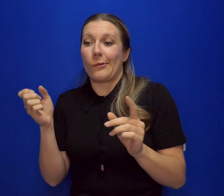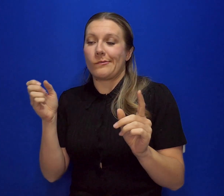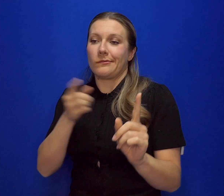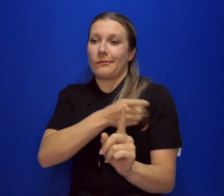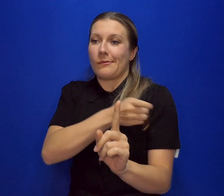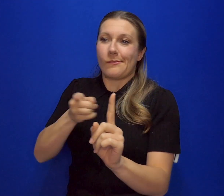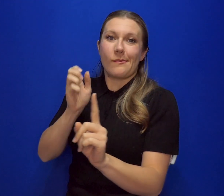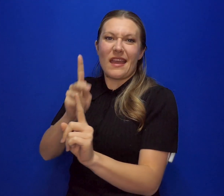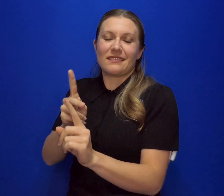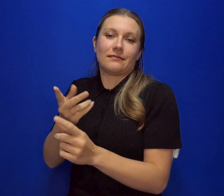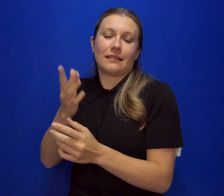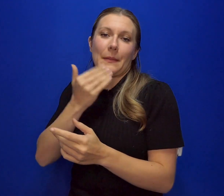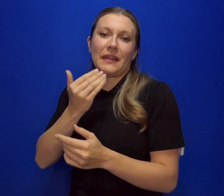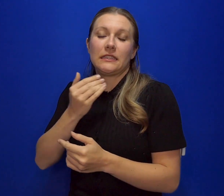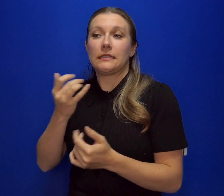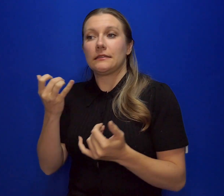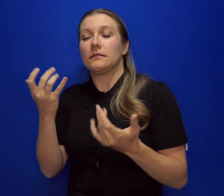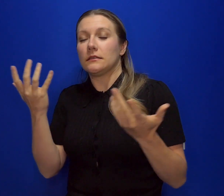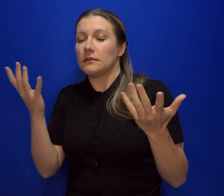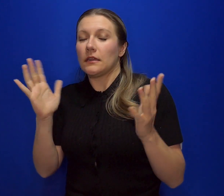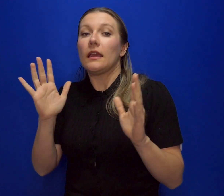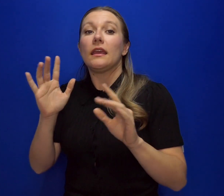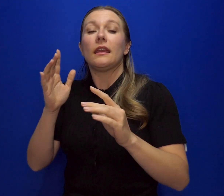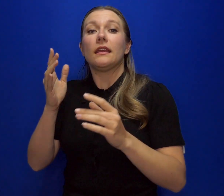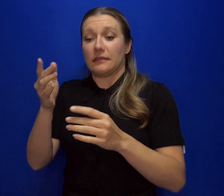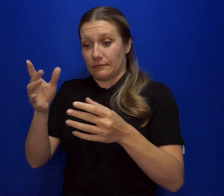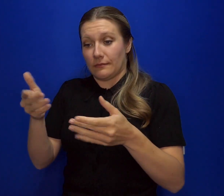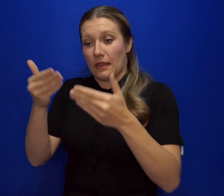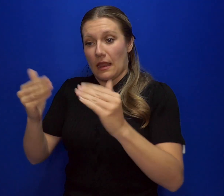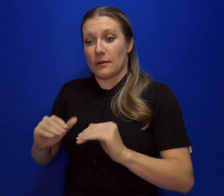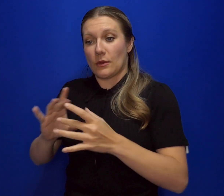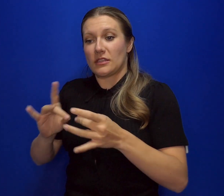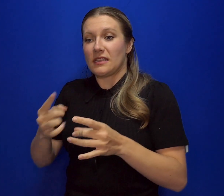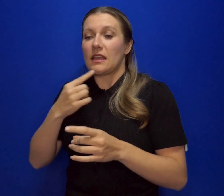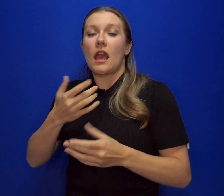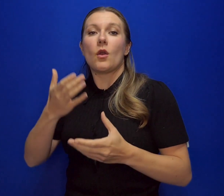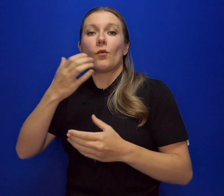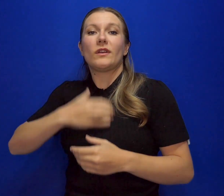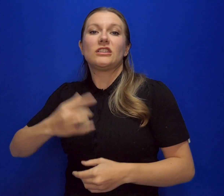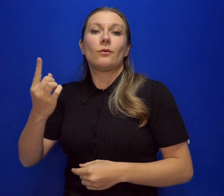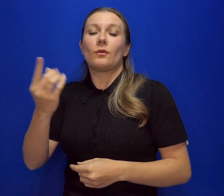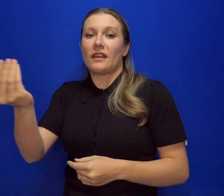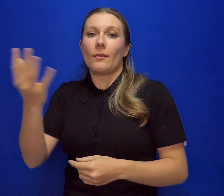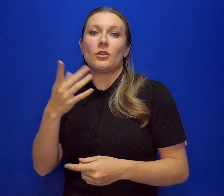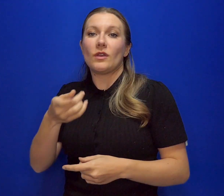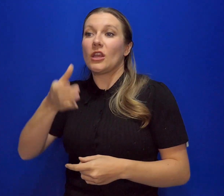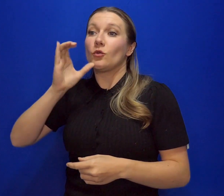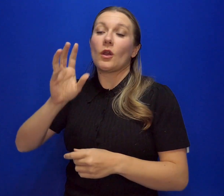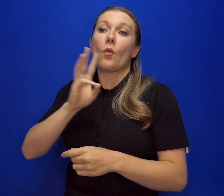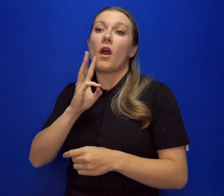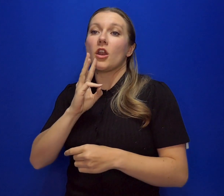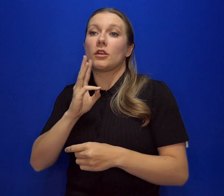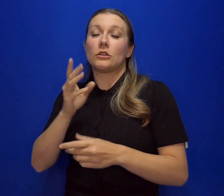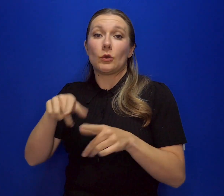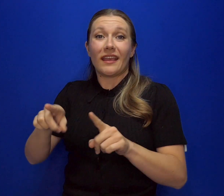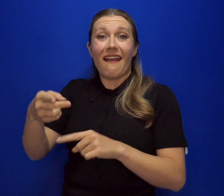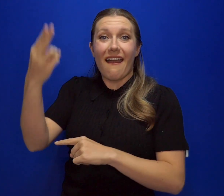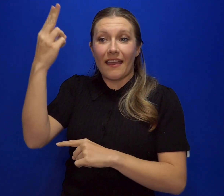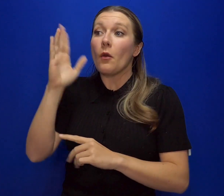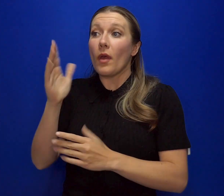whatever. Anyway, this next person says, I wish someone would have just told me that you can drink water when you're high and that'll help. So that's an example. They don't